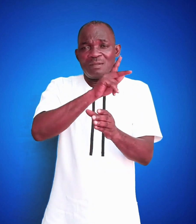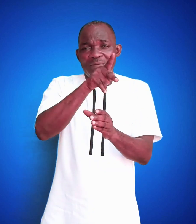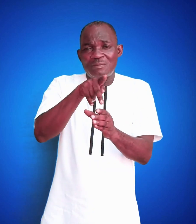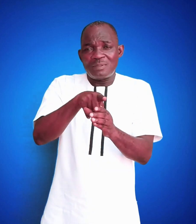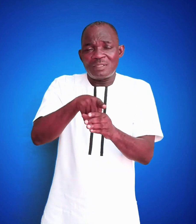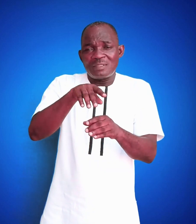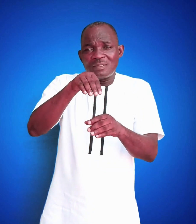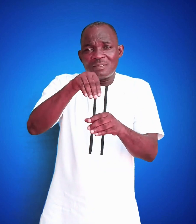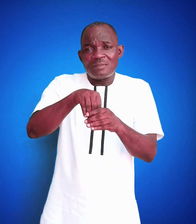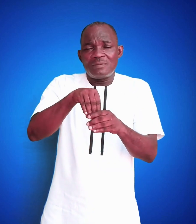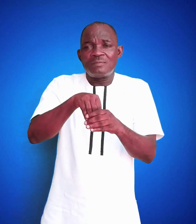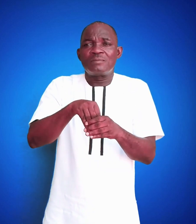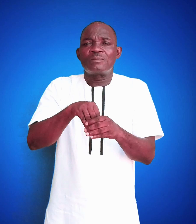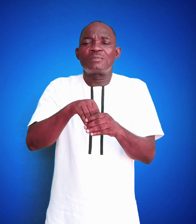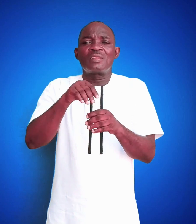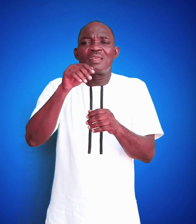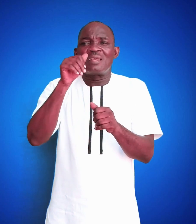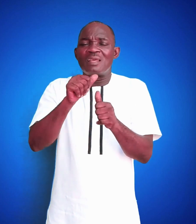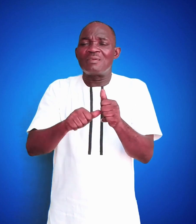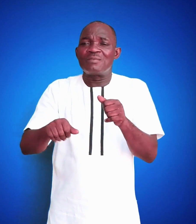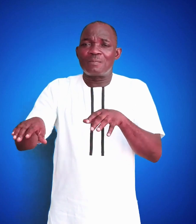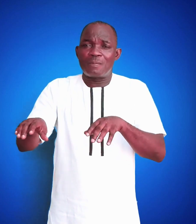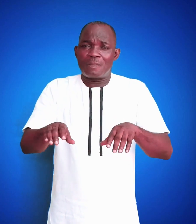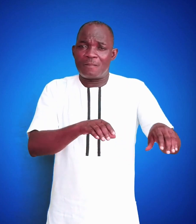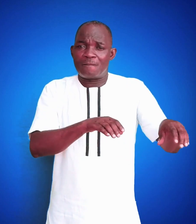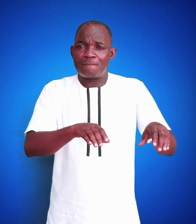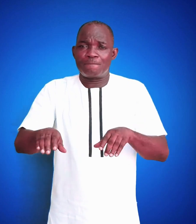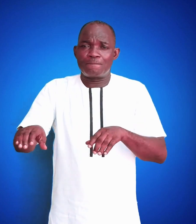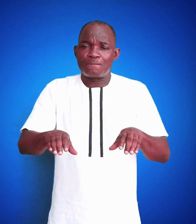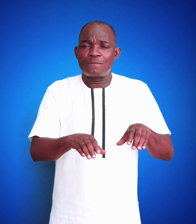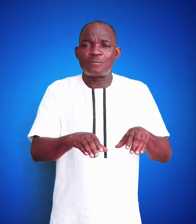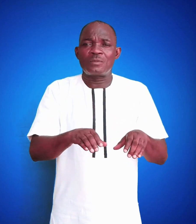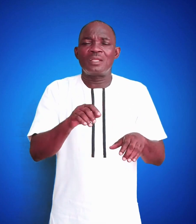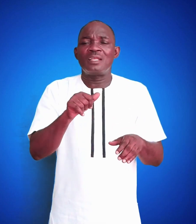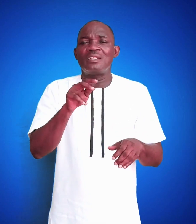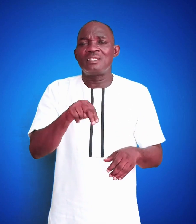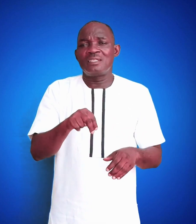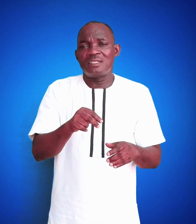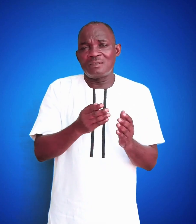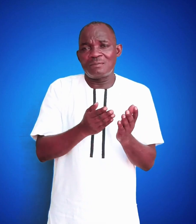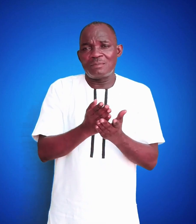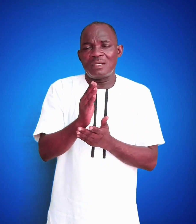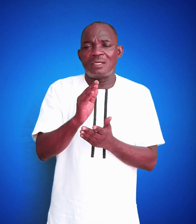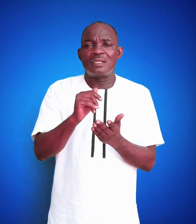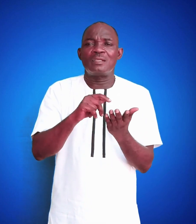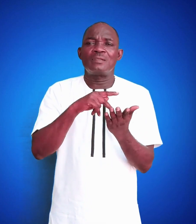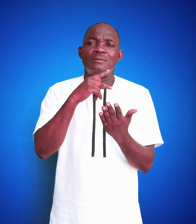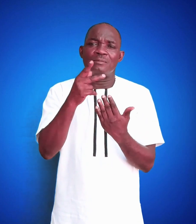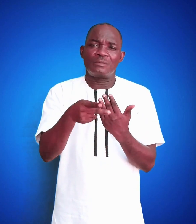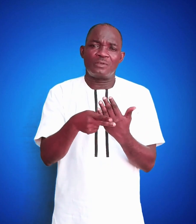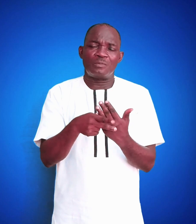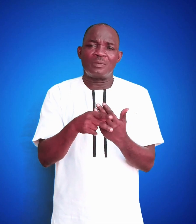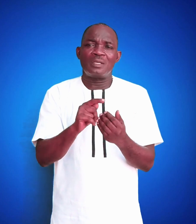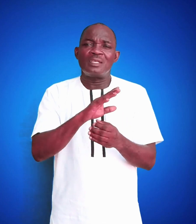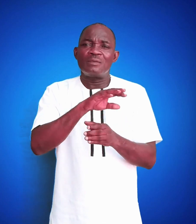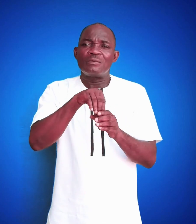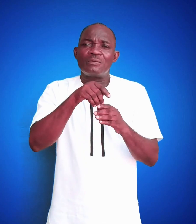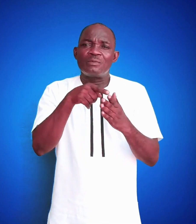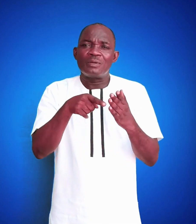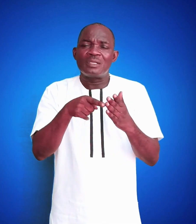Participate in every activity required by the program,